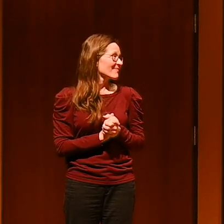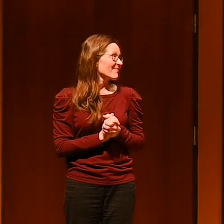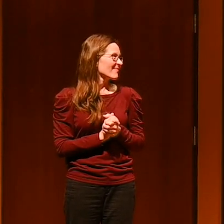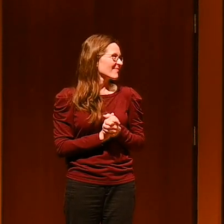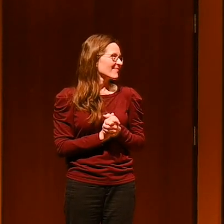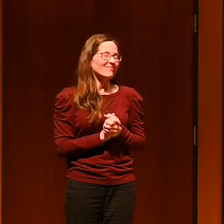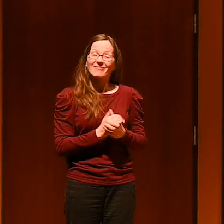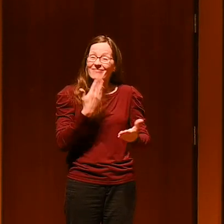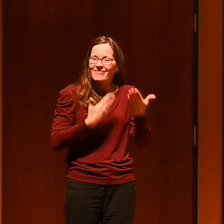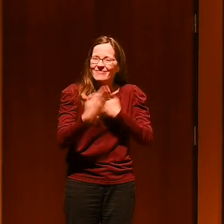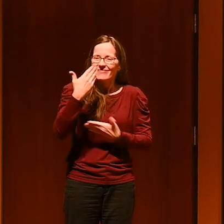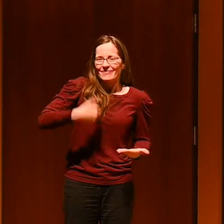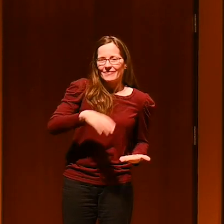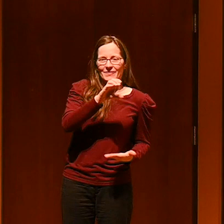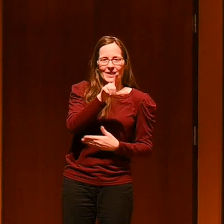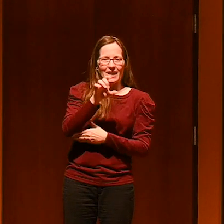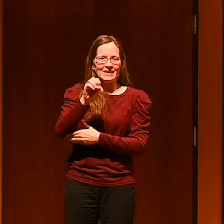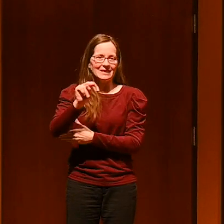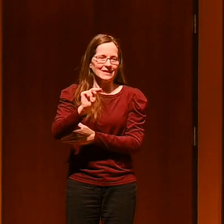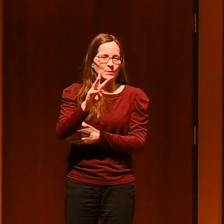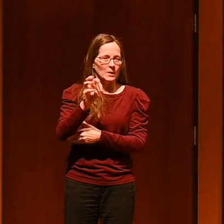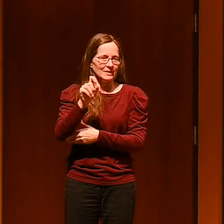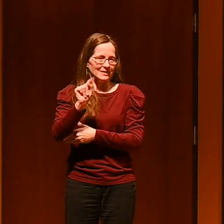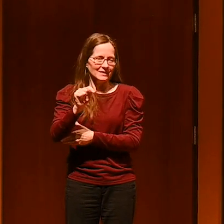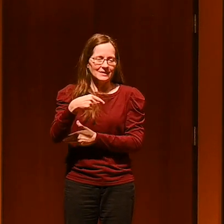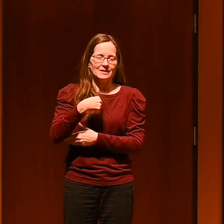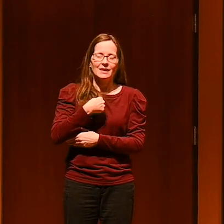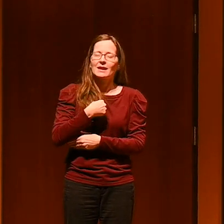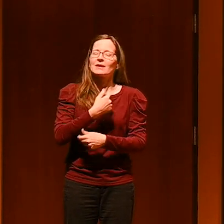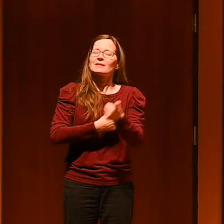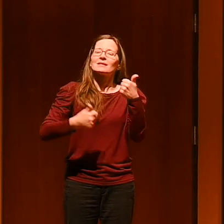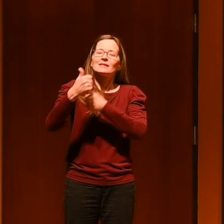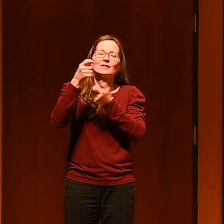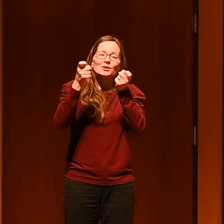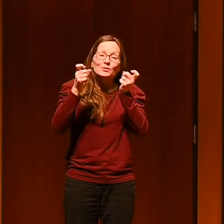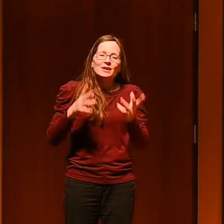Good morning. I'm Colleen West, the Executive Director of the Howard County Arts Council.